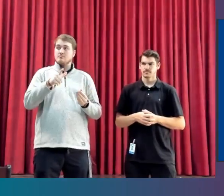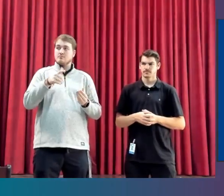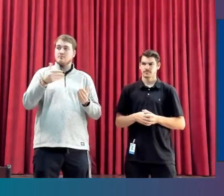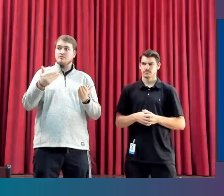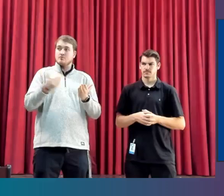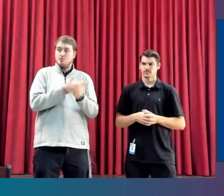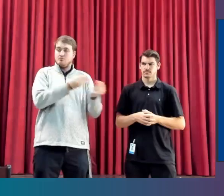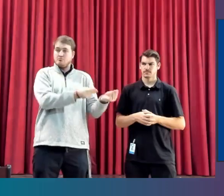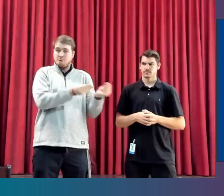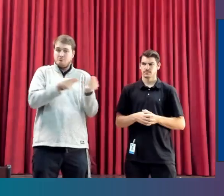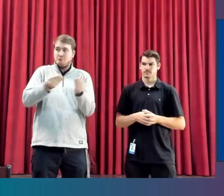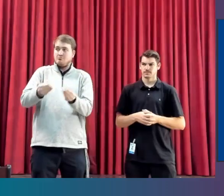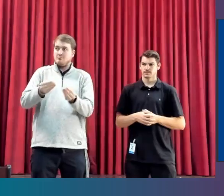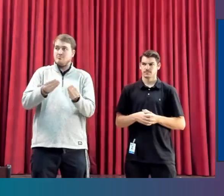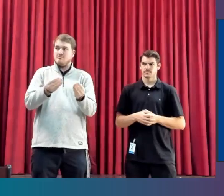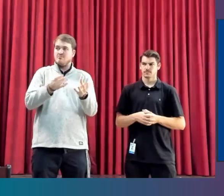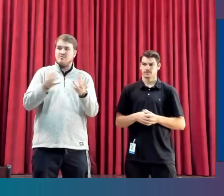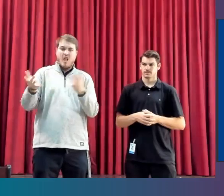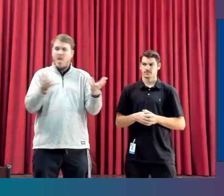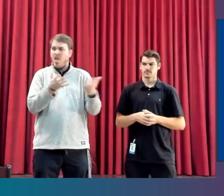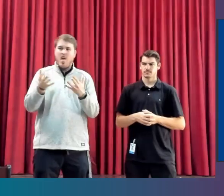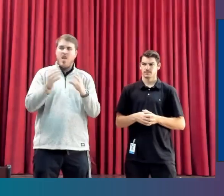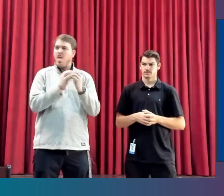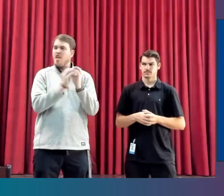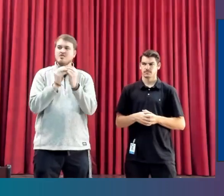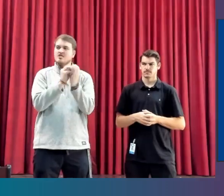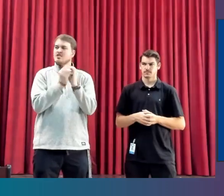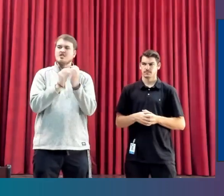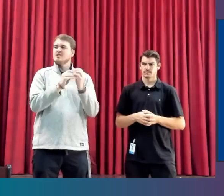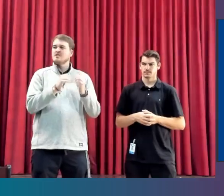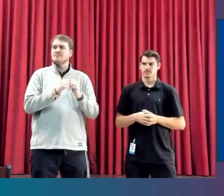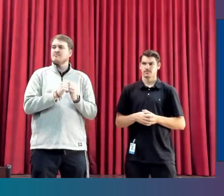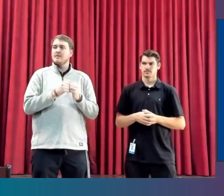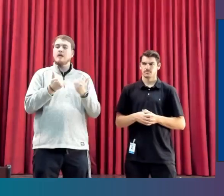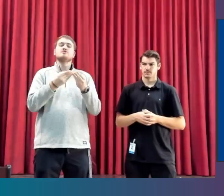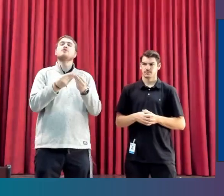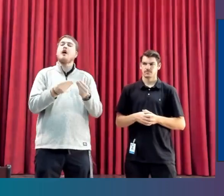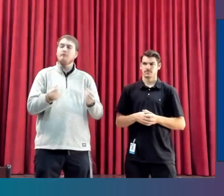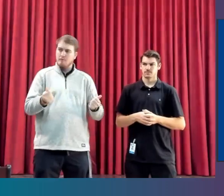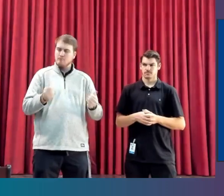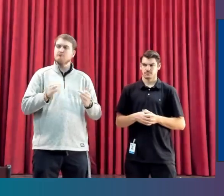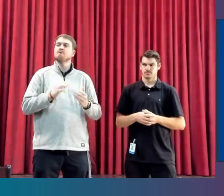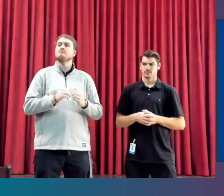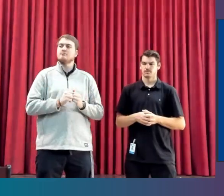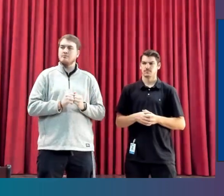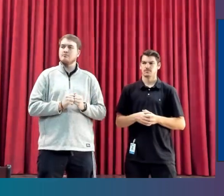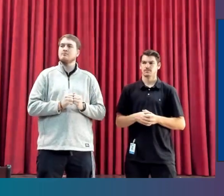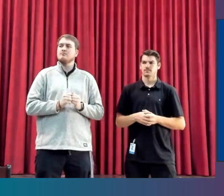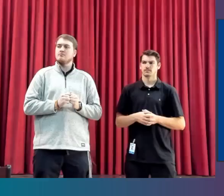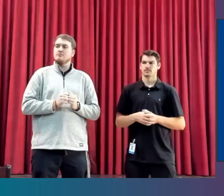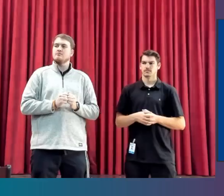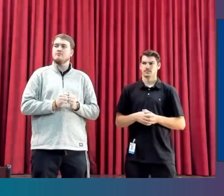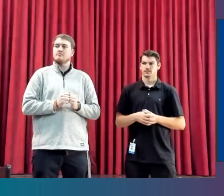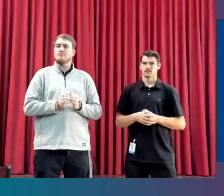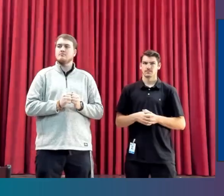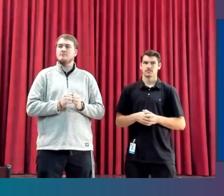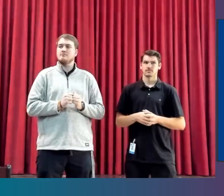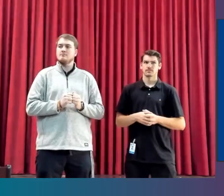new landlords are coming in and they're hiring these property managers that are just not very good.